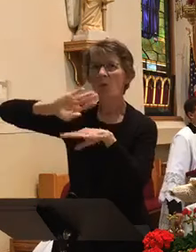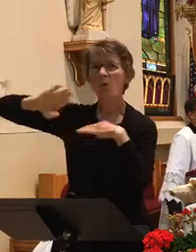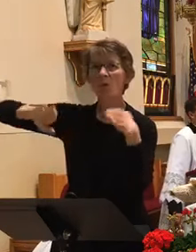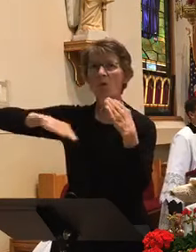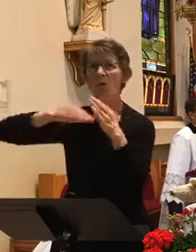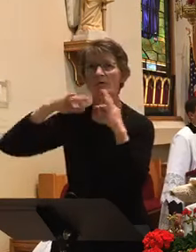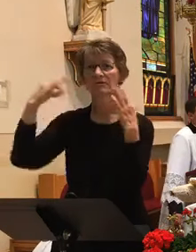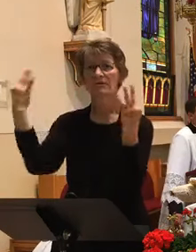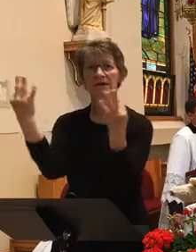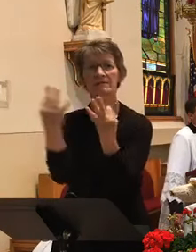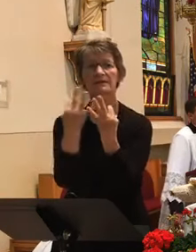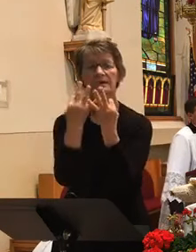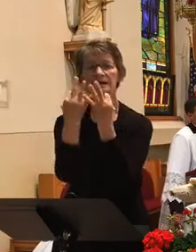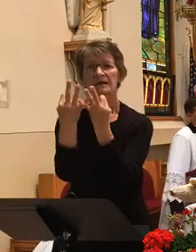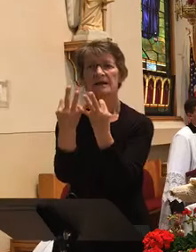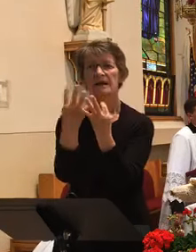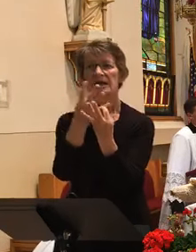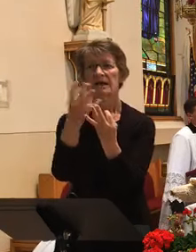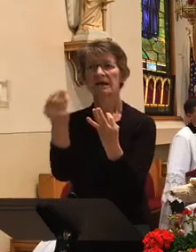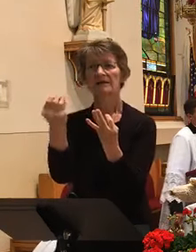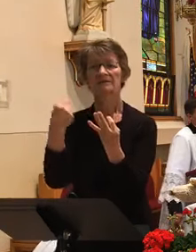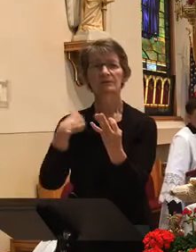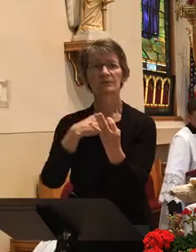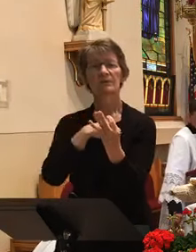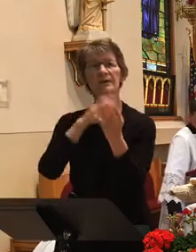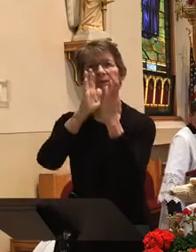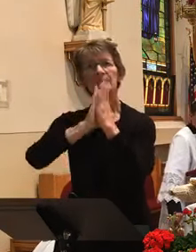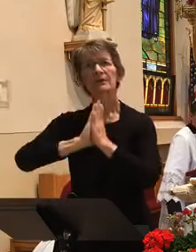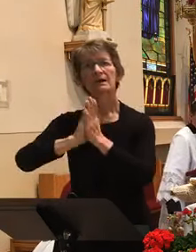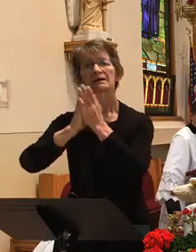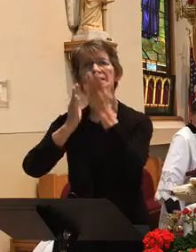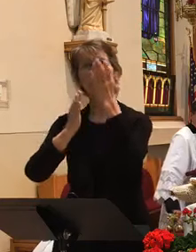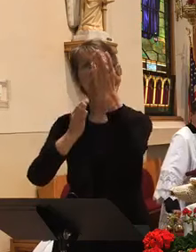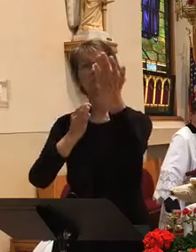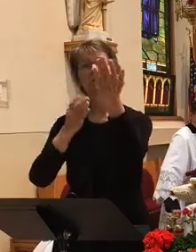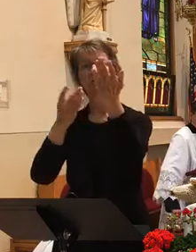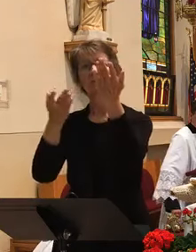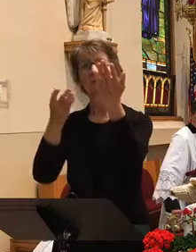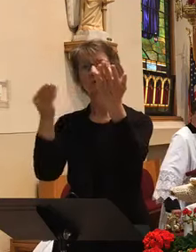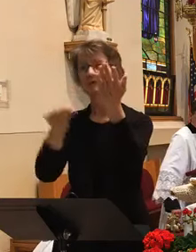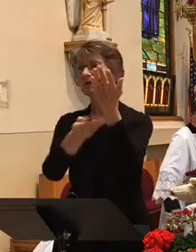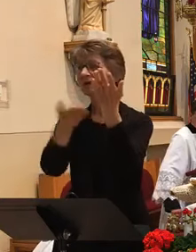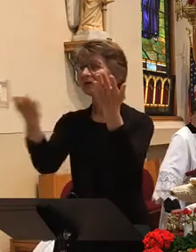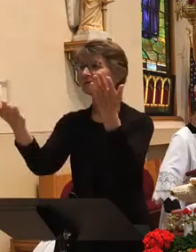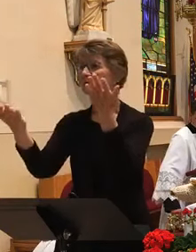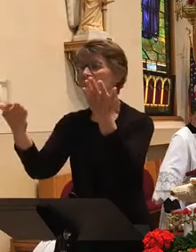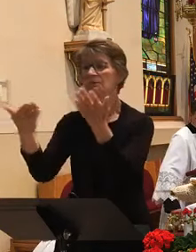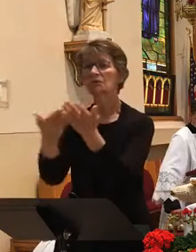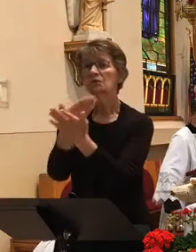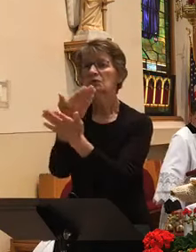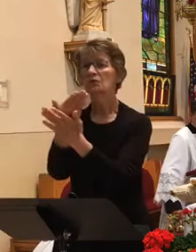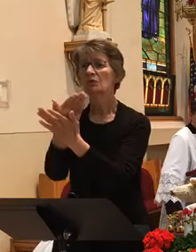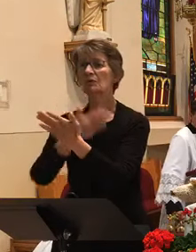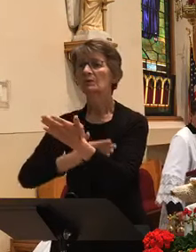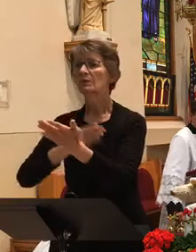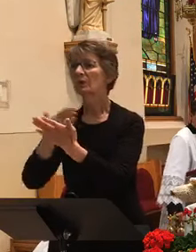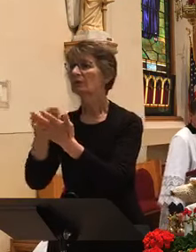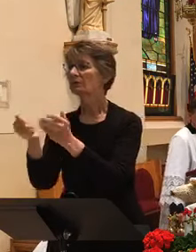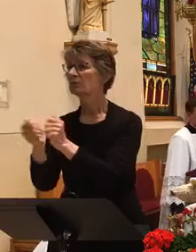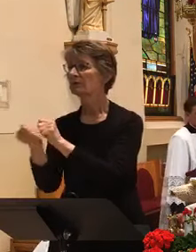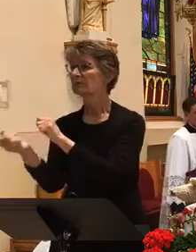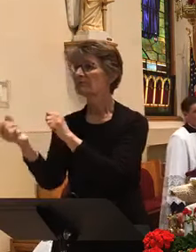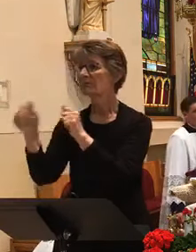to you, also for those to whom you have been pleased to give the new birth of water and the Holy Spirit, granting